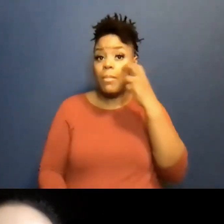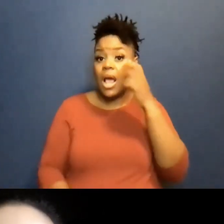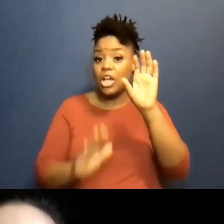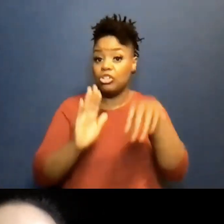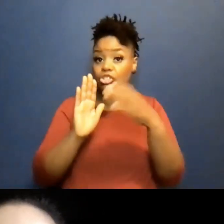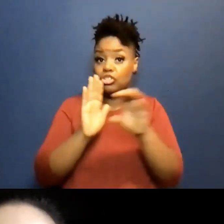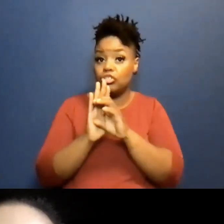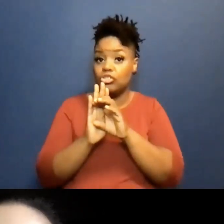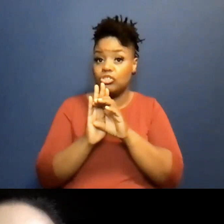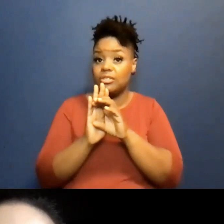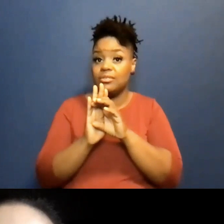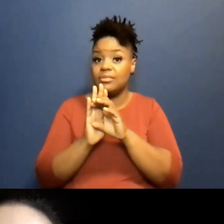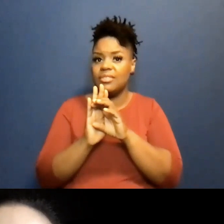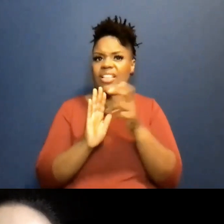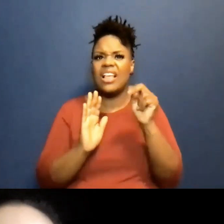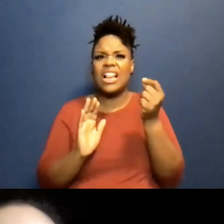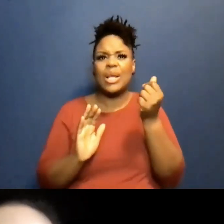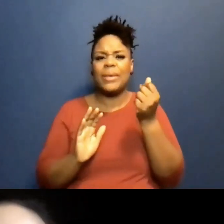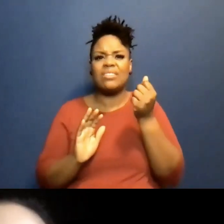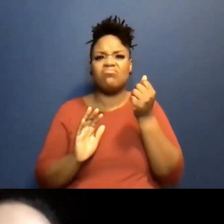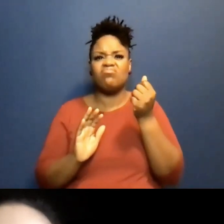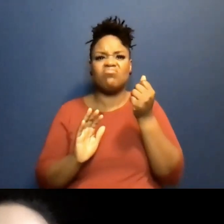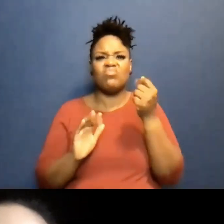like, just very, just,